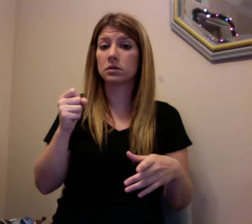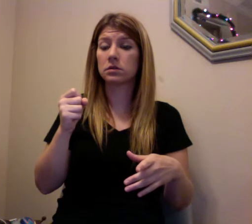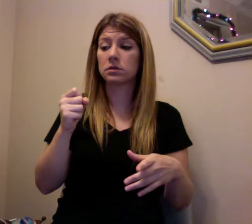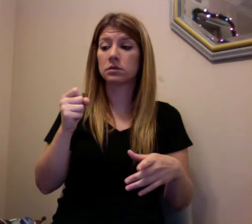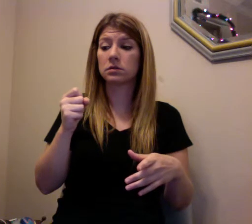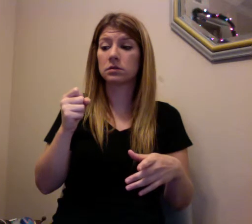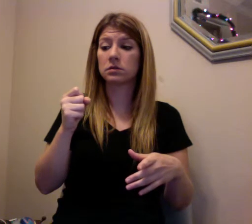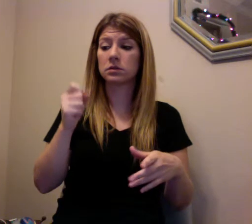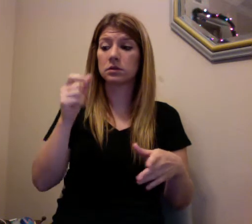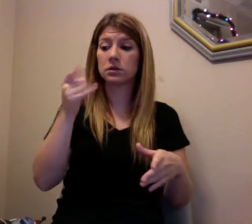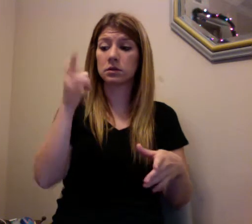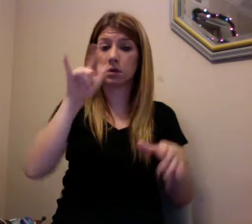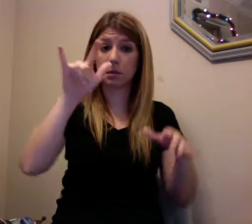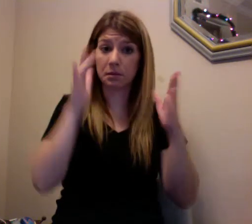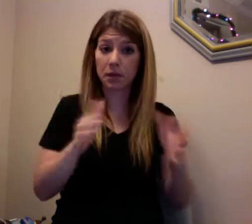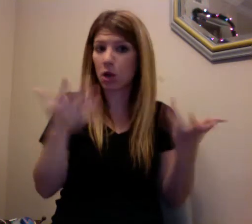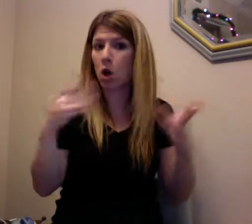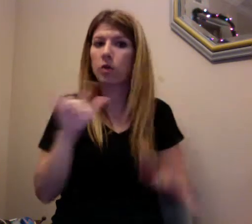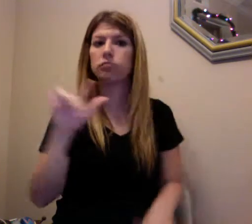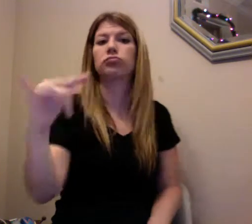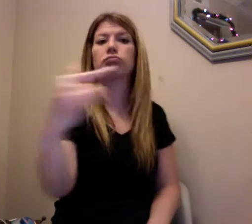Two minutes later three things happen at the same time.